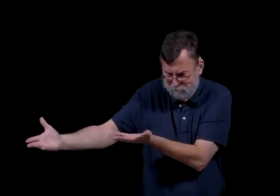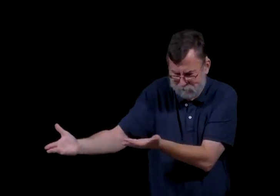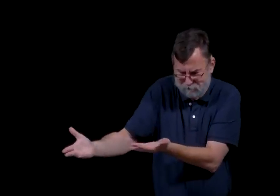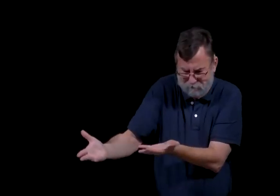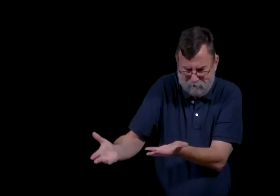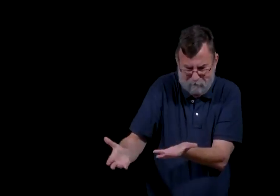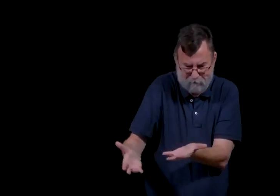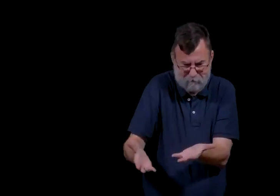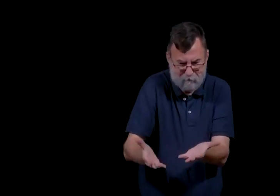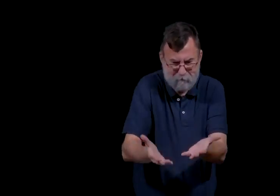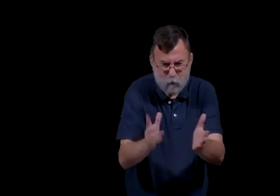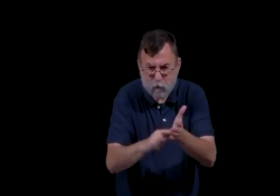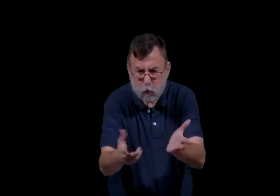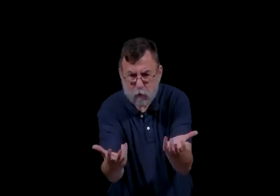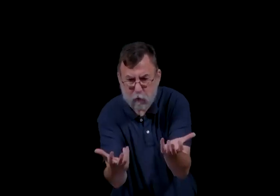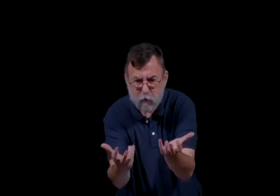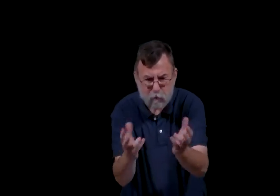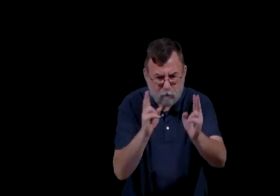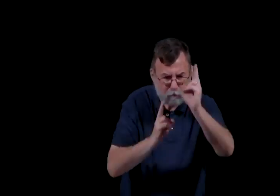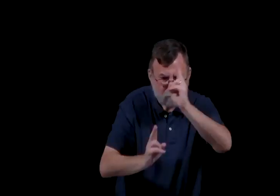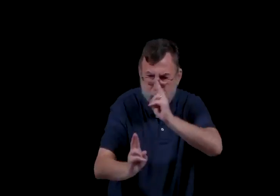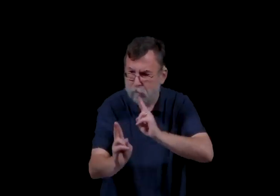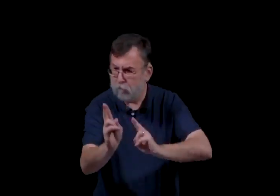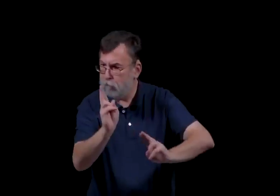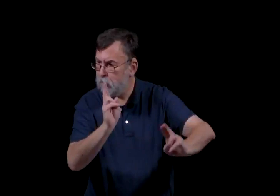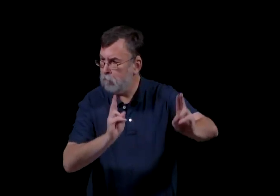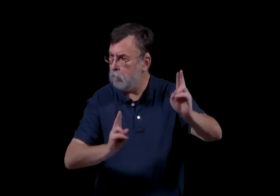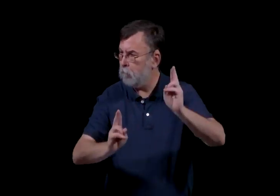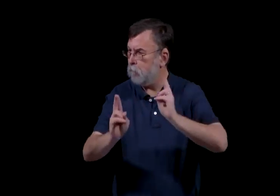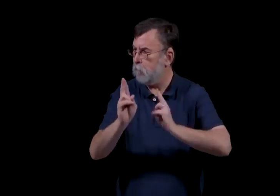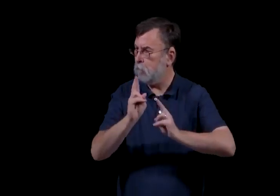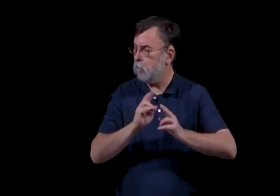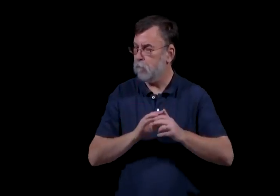open arms to come into our home. We honor them.